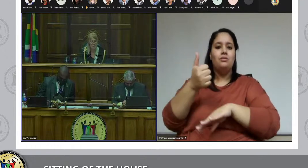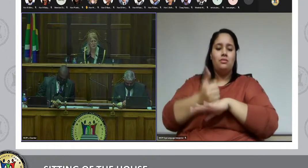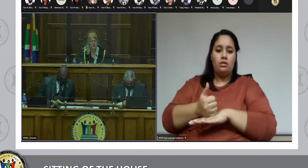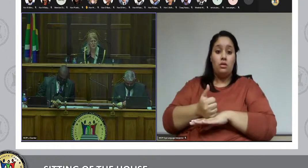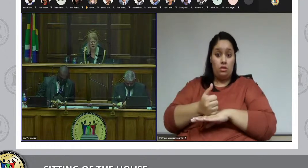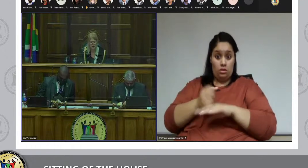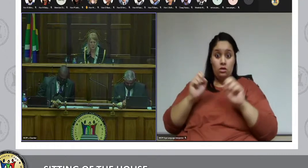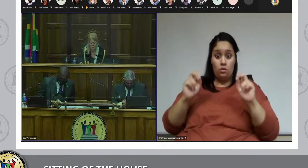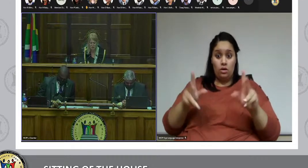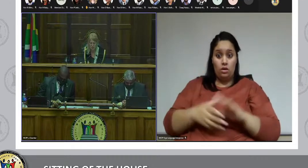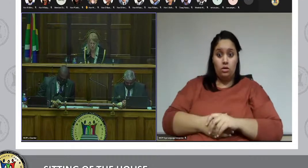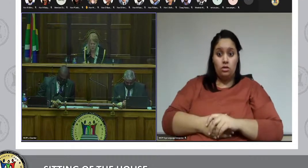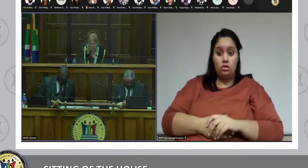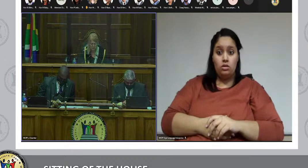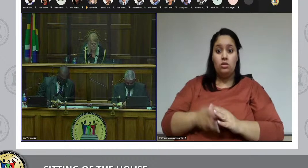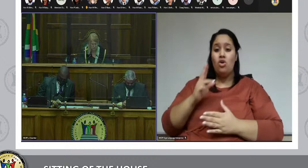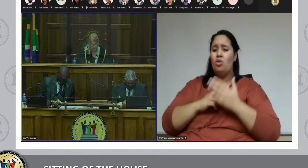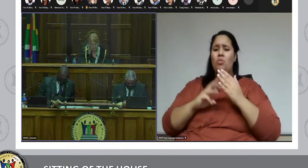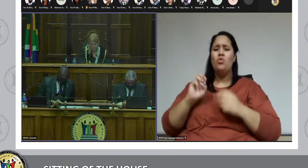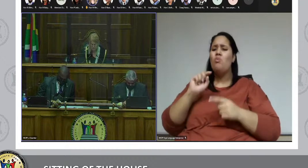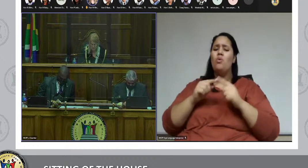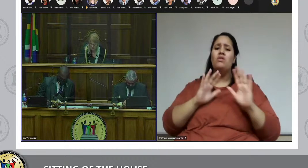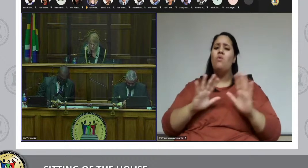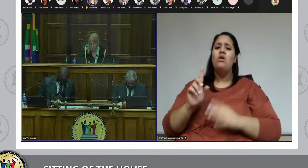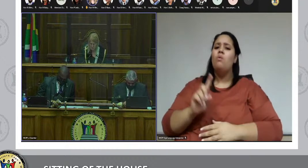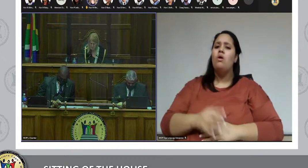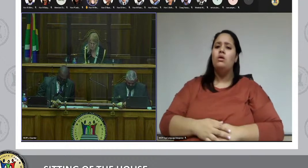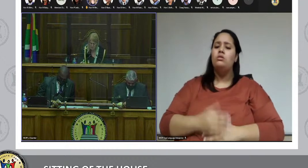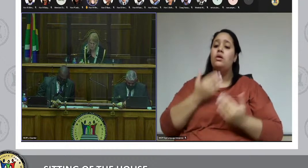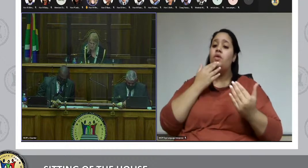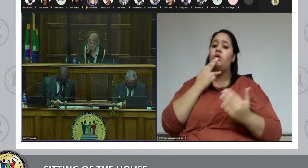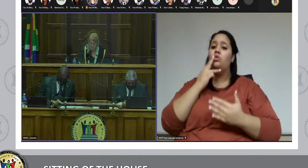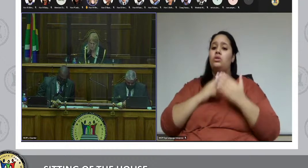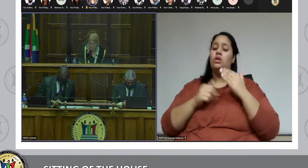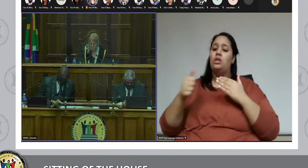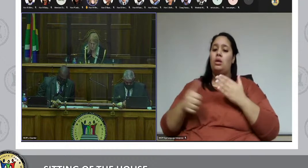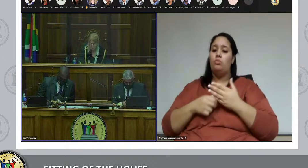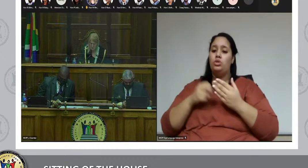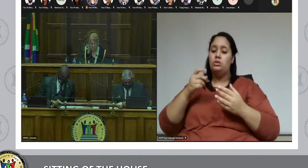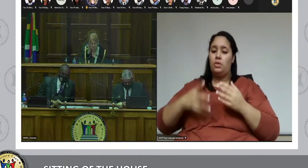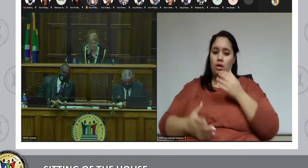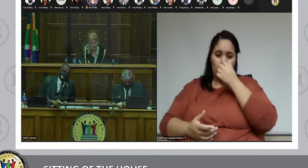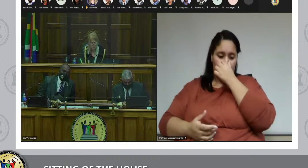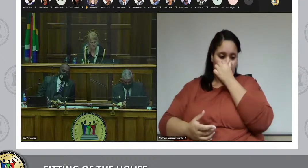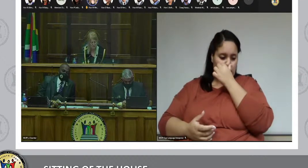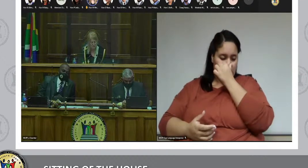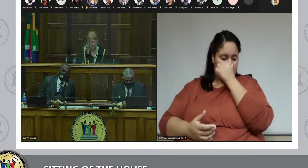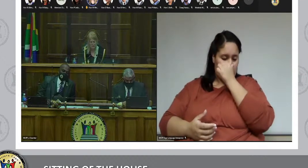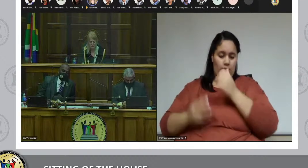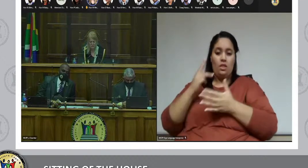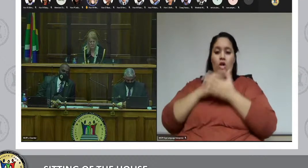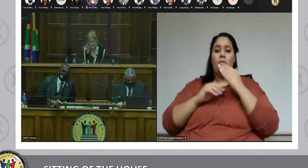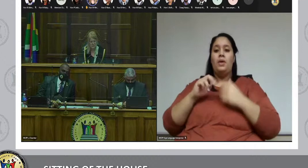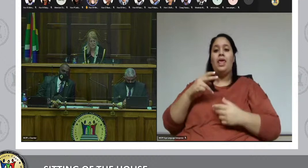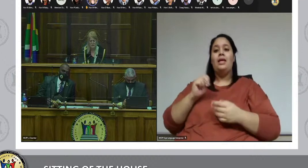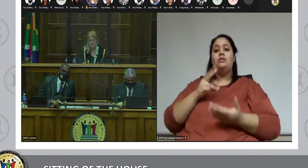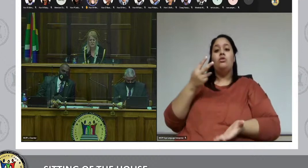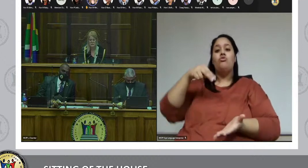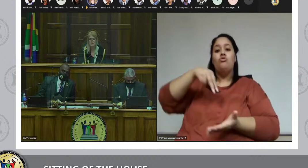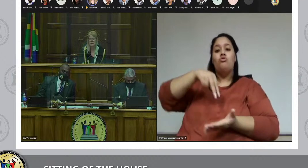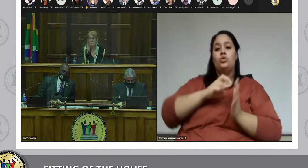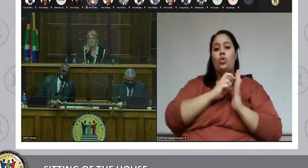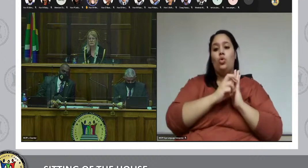that's okay. Honourable Wenger, what's your point of order? Thank you, Deputy Speaker. Honourable Mackenzie was rising on